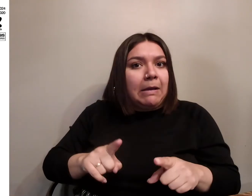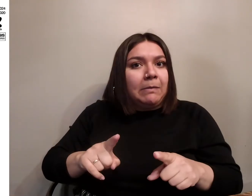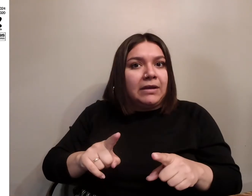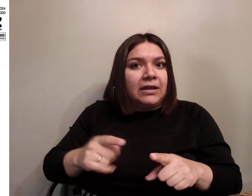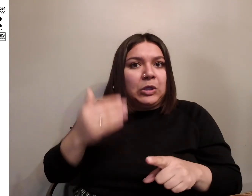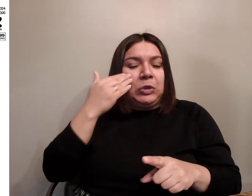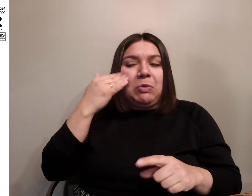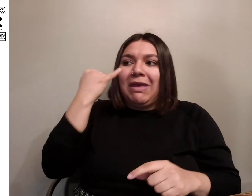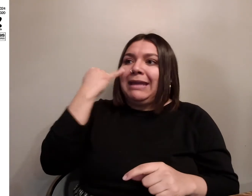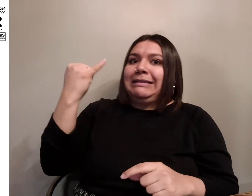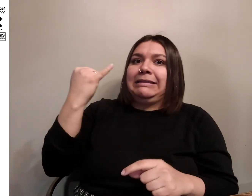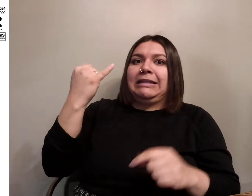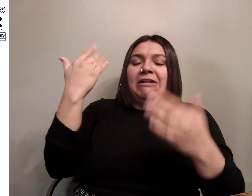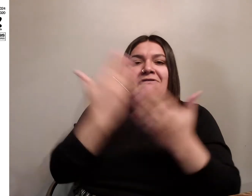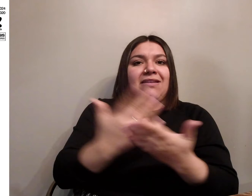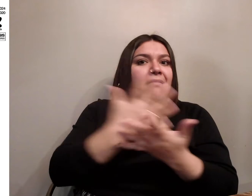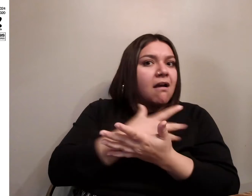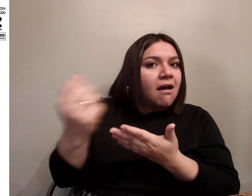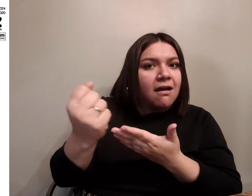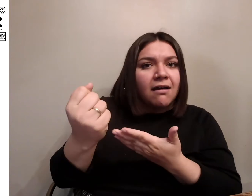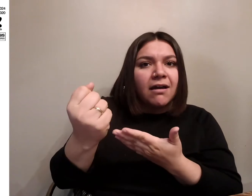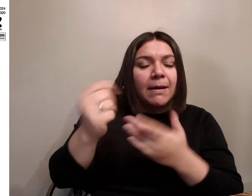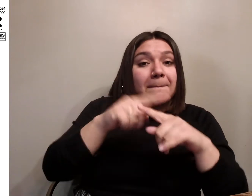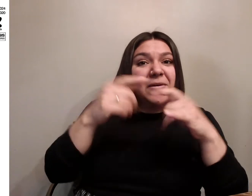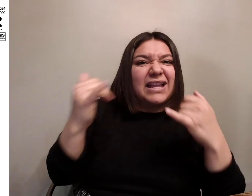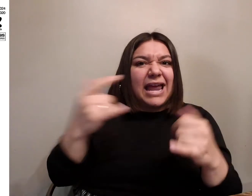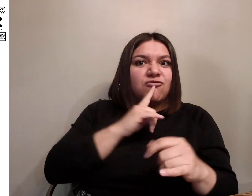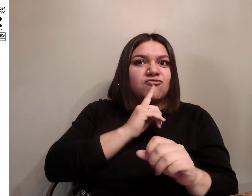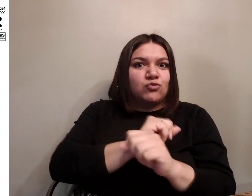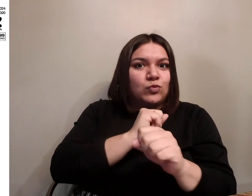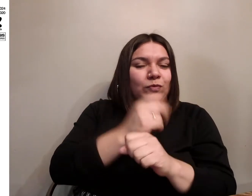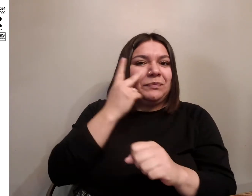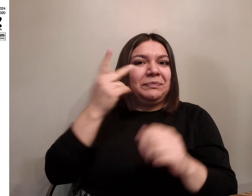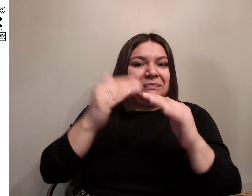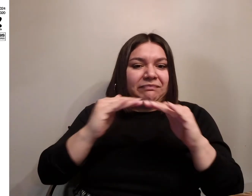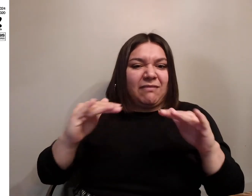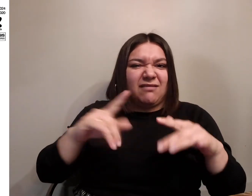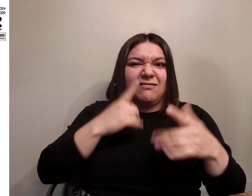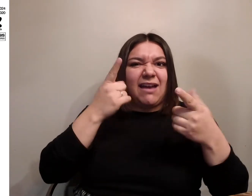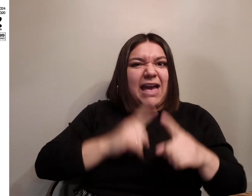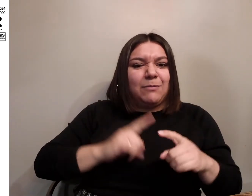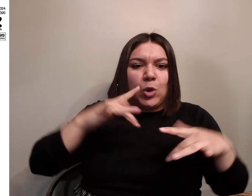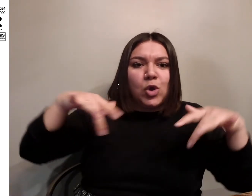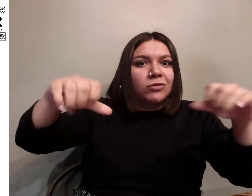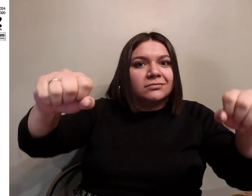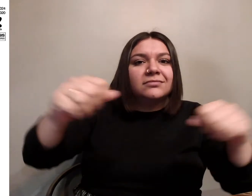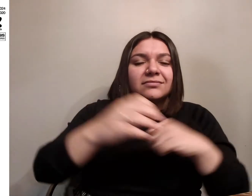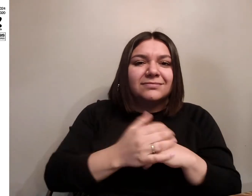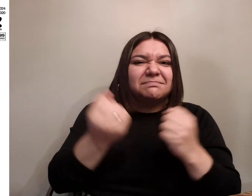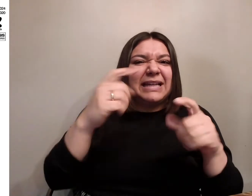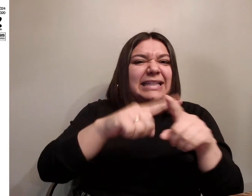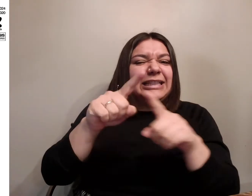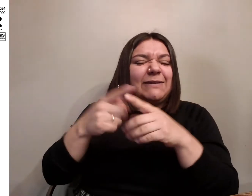it physically demonstrated to us, things like that, so many of them in so many